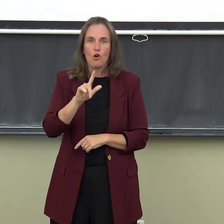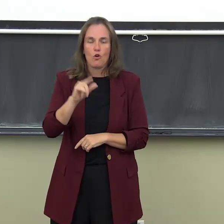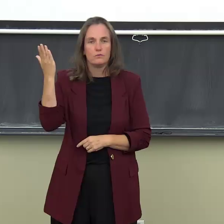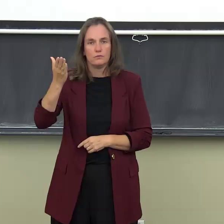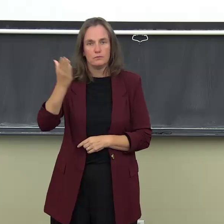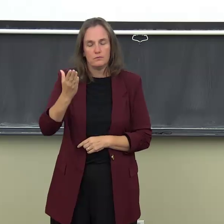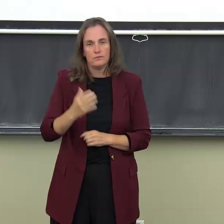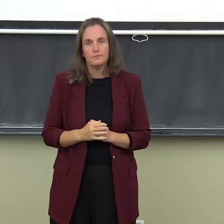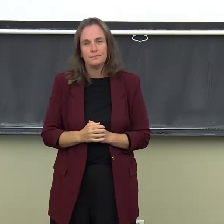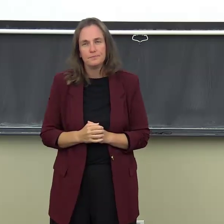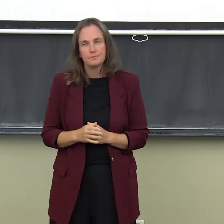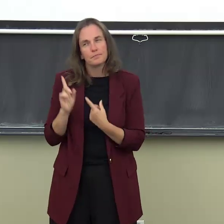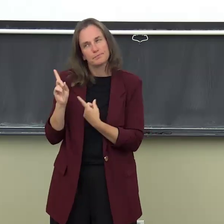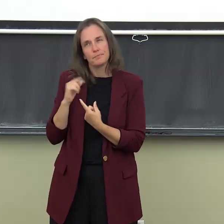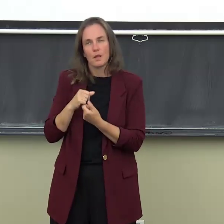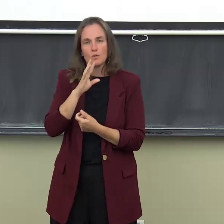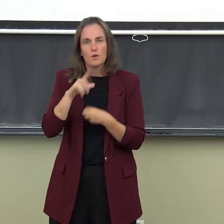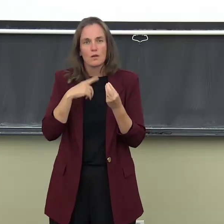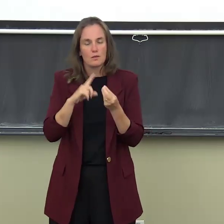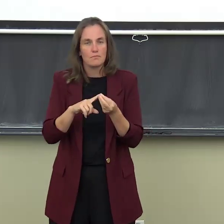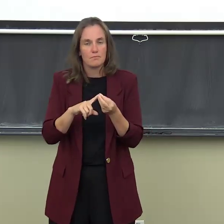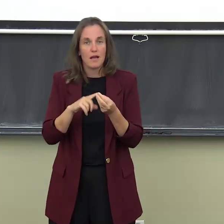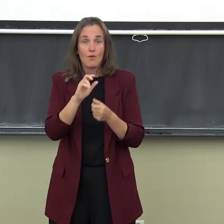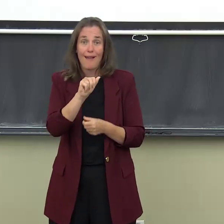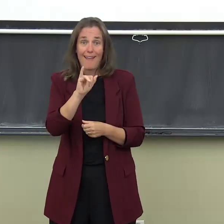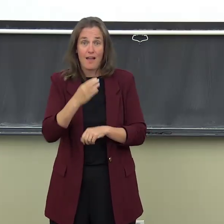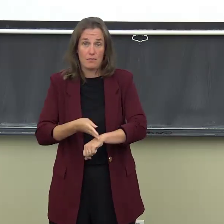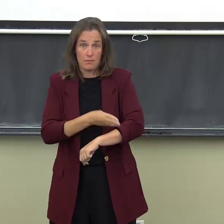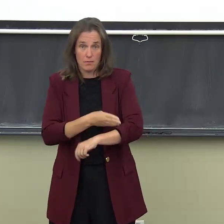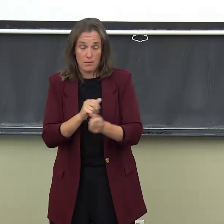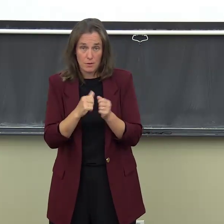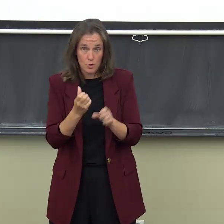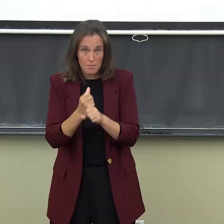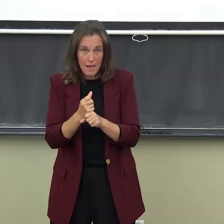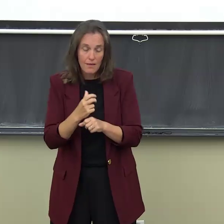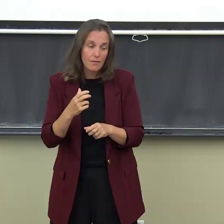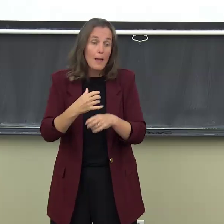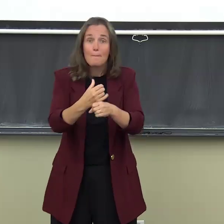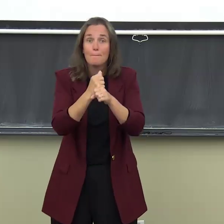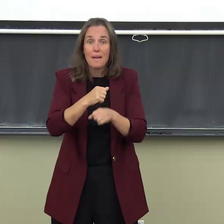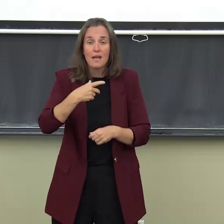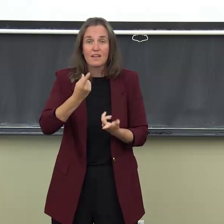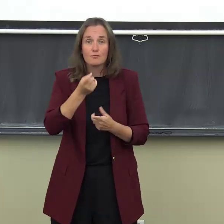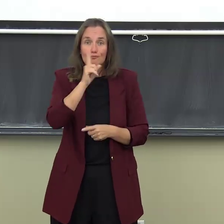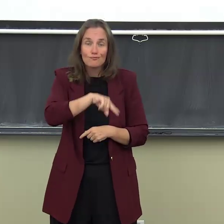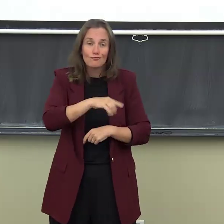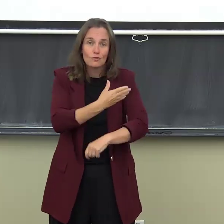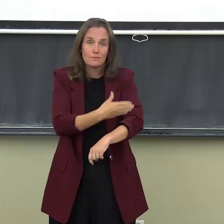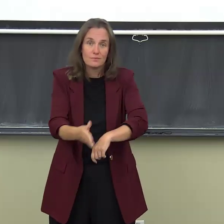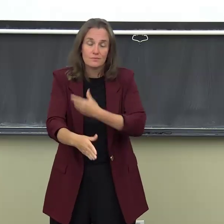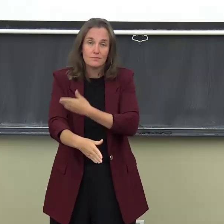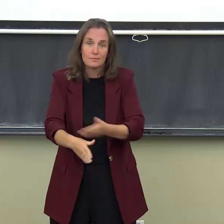Well, he's talking about the improvements that AI can make in things like prosthetics, actual